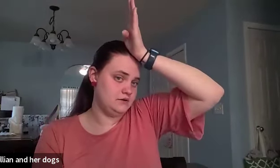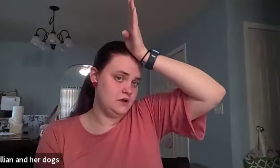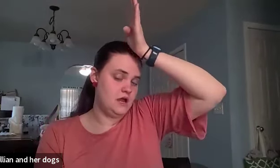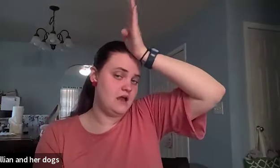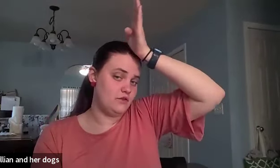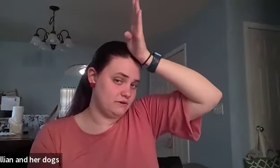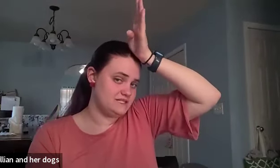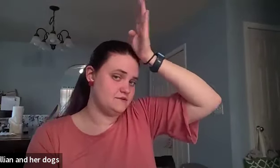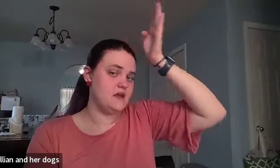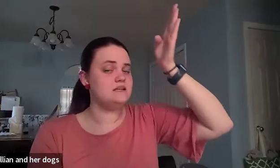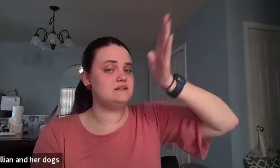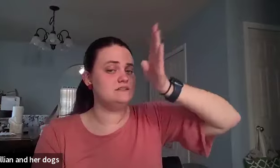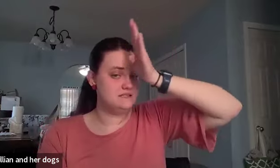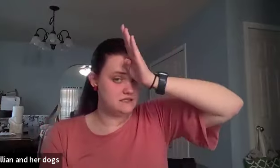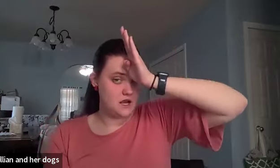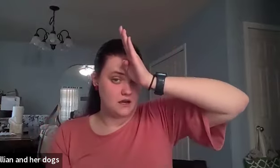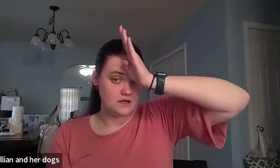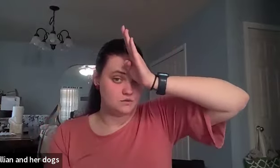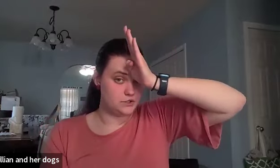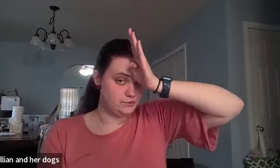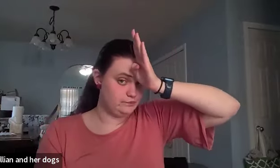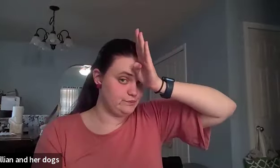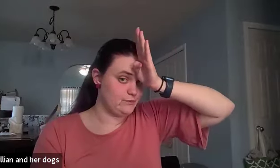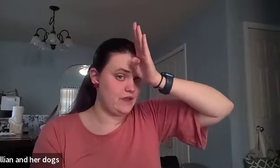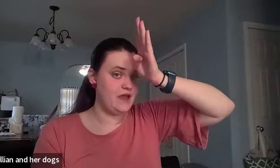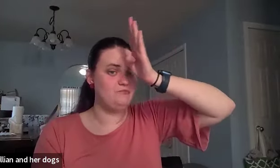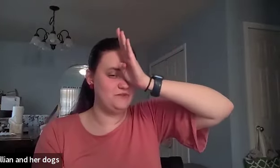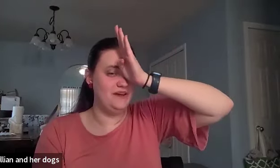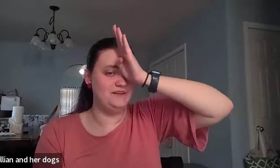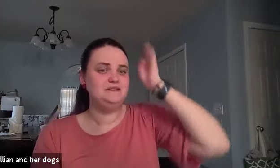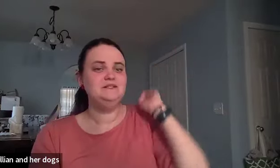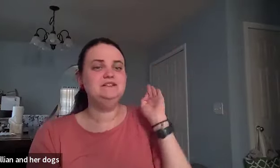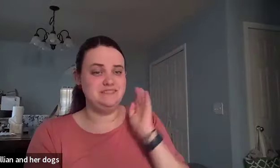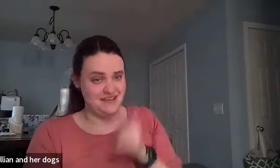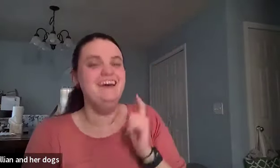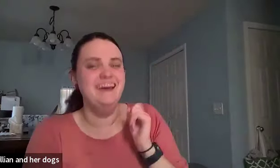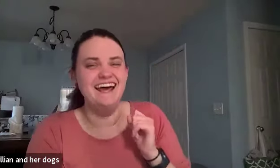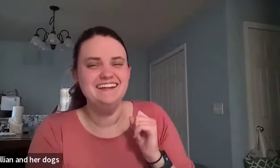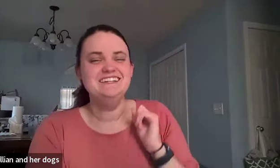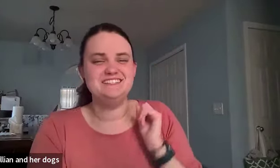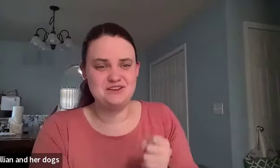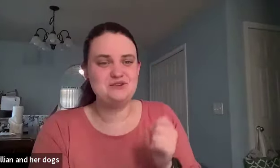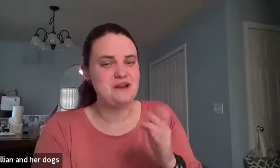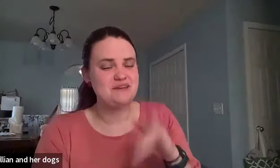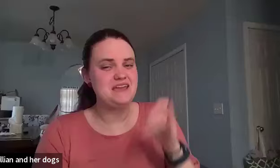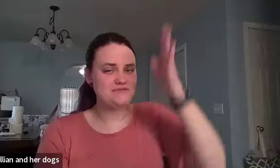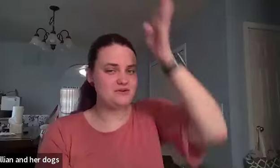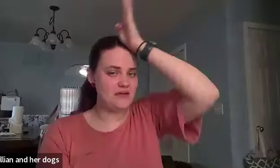higher. And the reason for that is because this is a not nice word. Okay. Yeah. So you want to be careful and